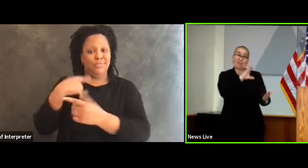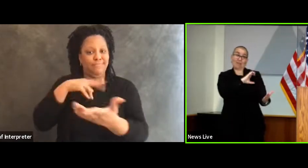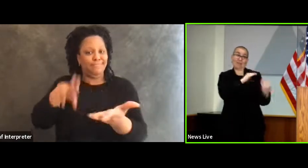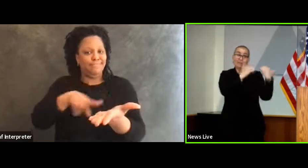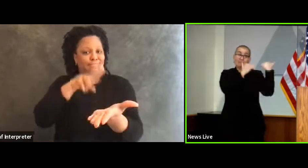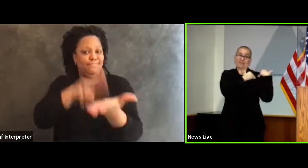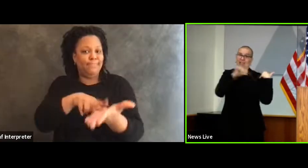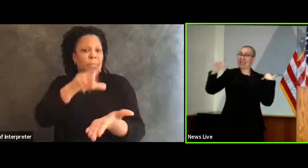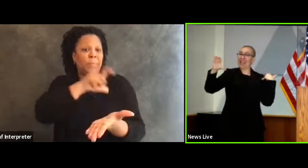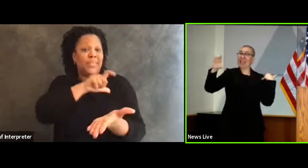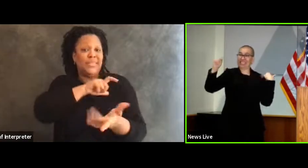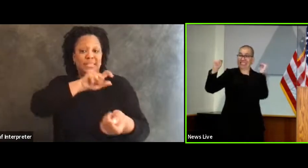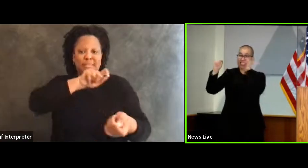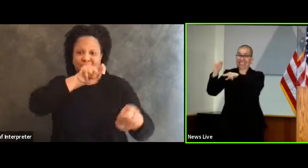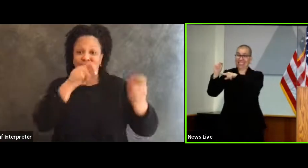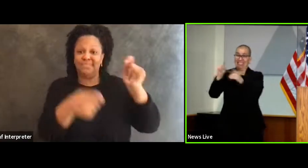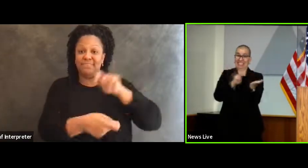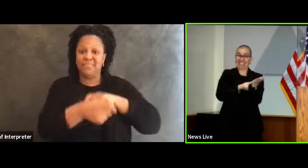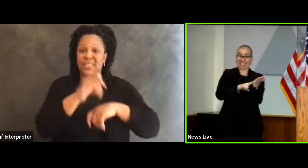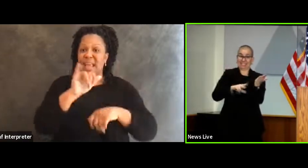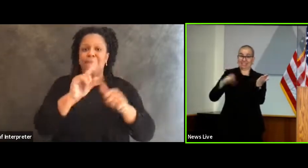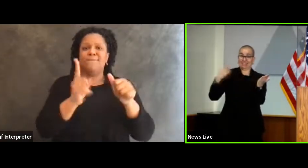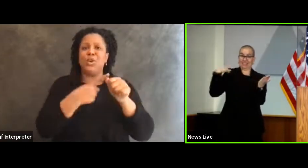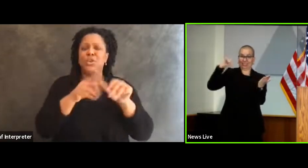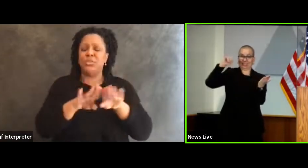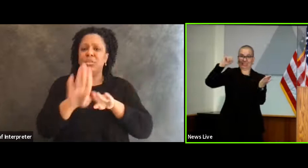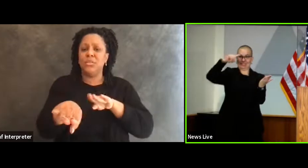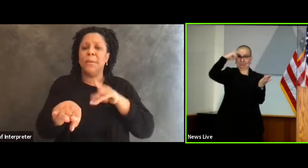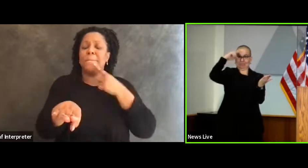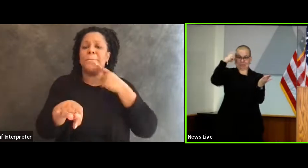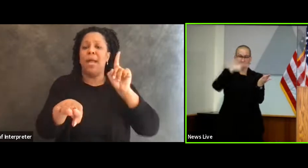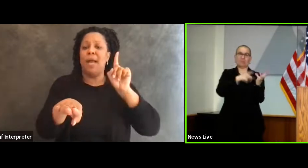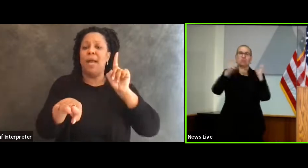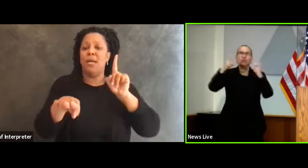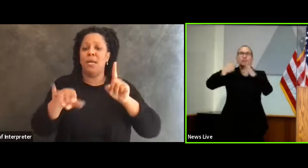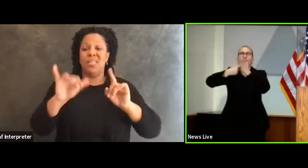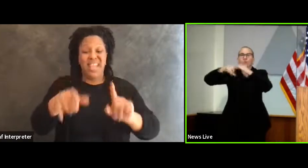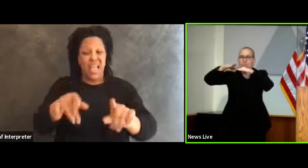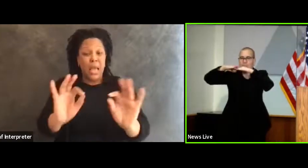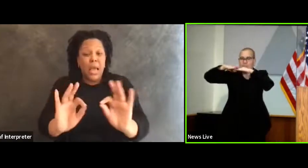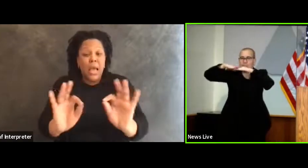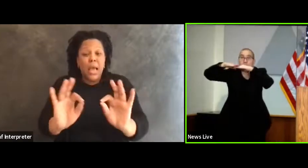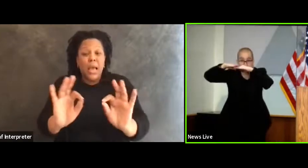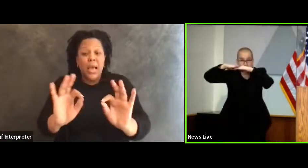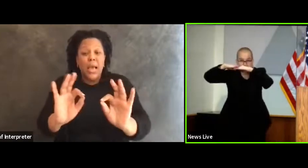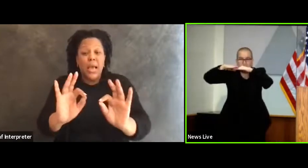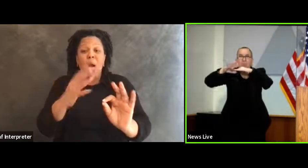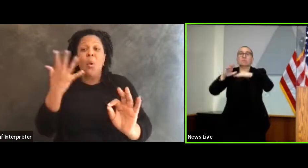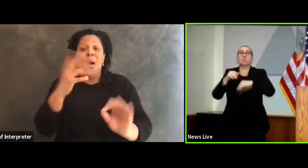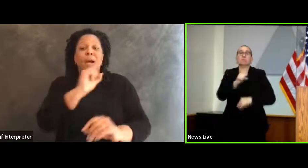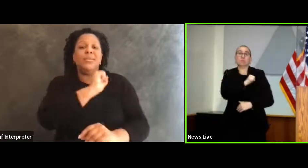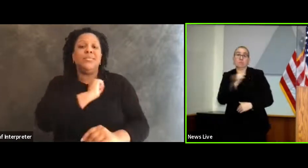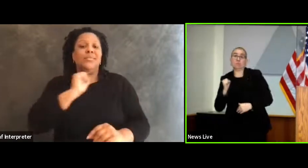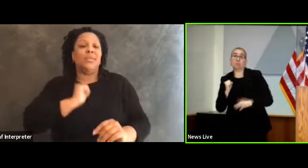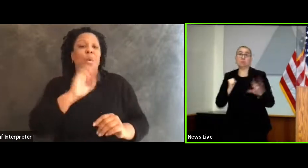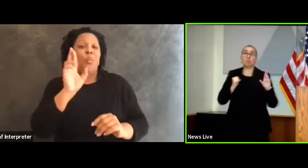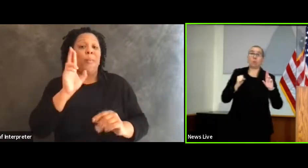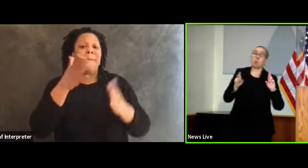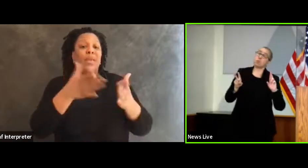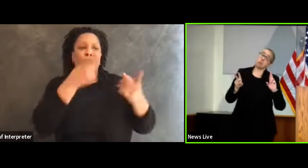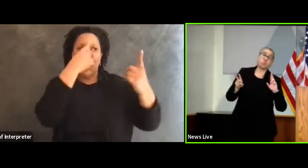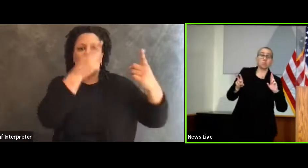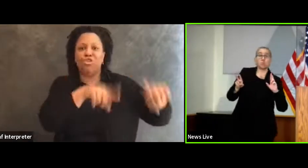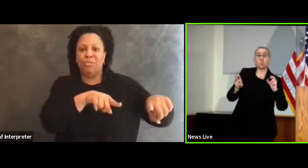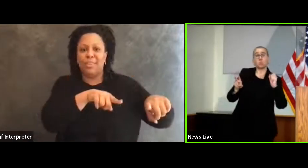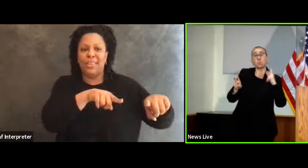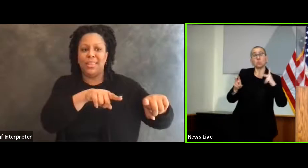was a first step. It was the bare minimum of what Senate Republicans would agree to at the time, and we understood this work needed to continue